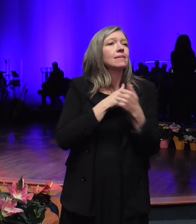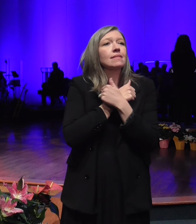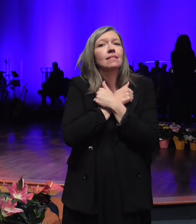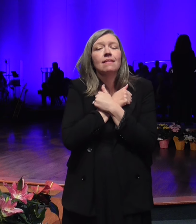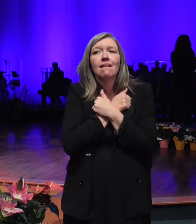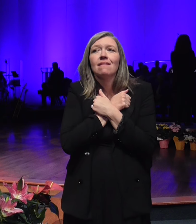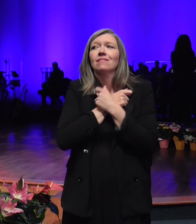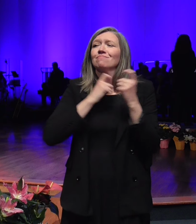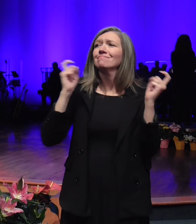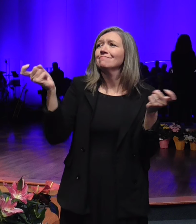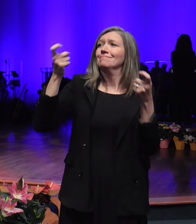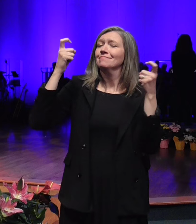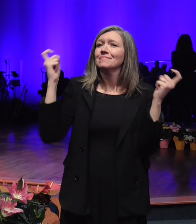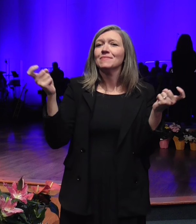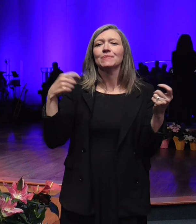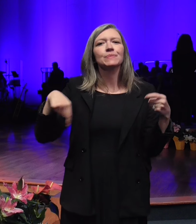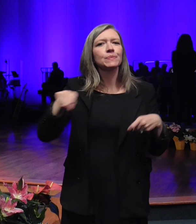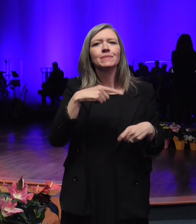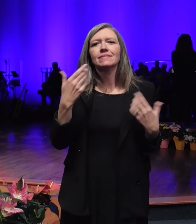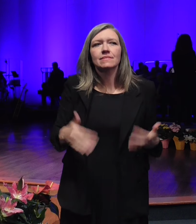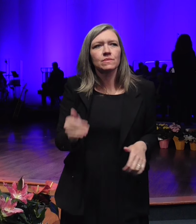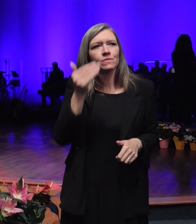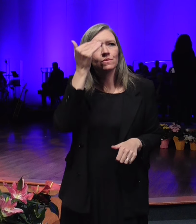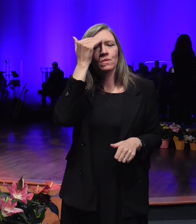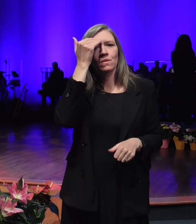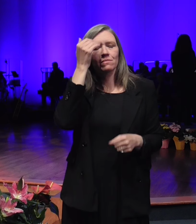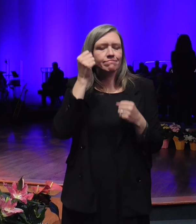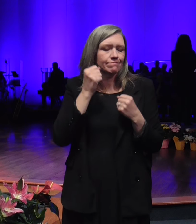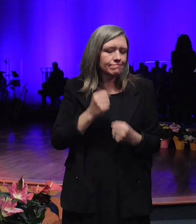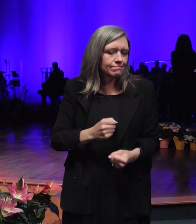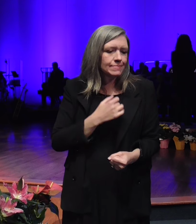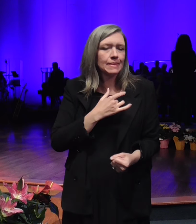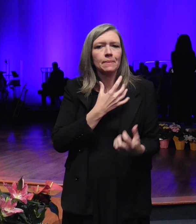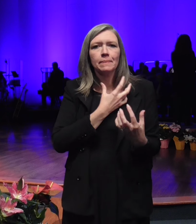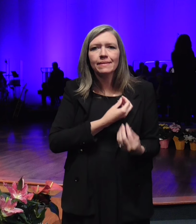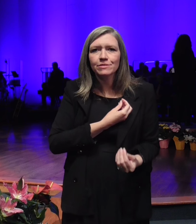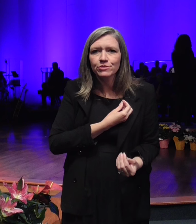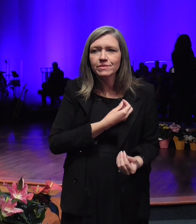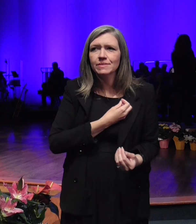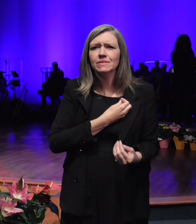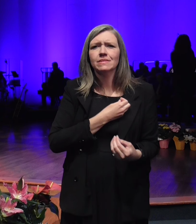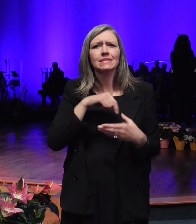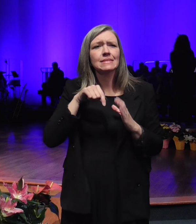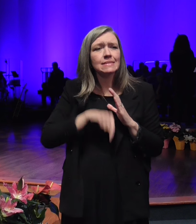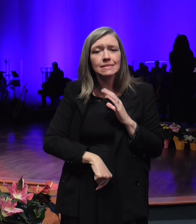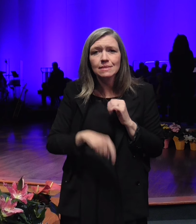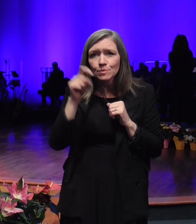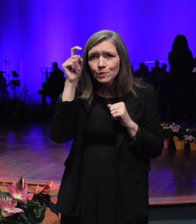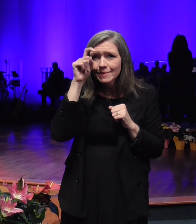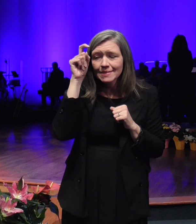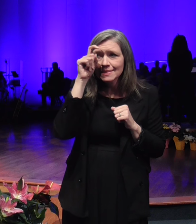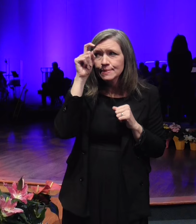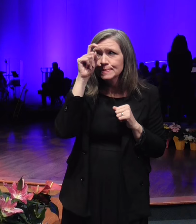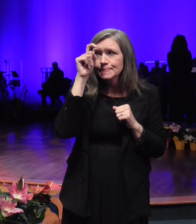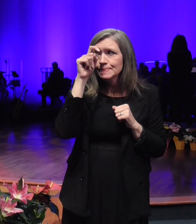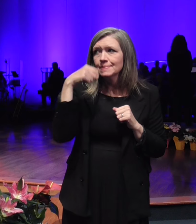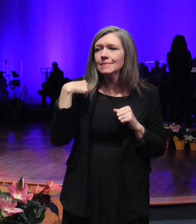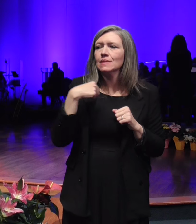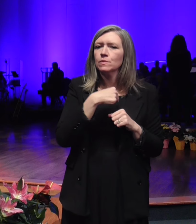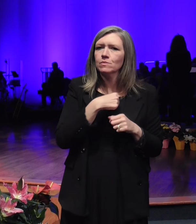knowing that it's with deep compassion, deep wisdom, that we embrace the